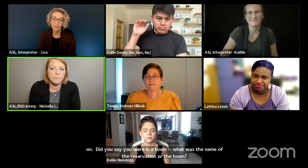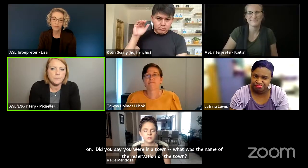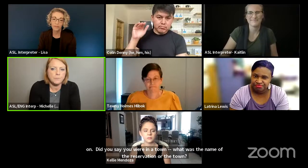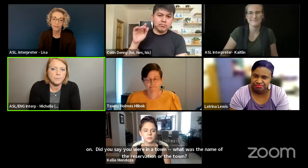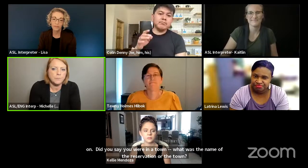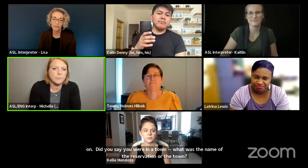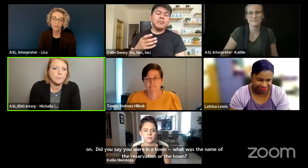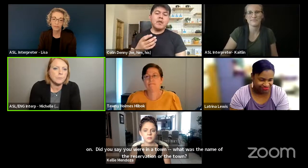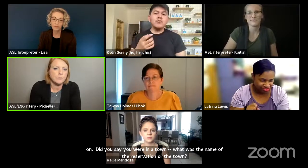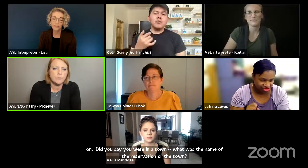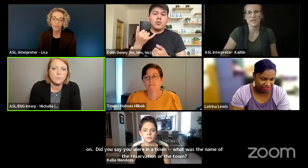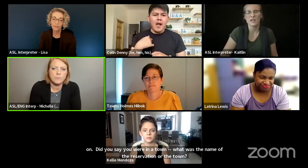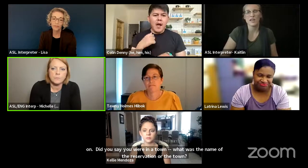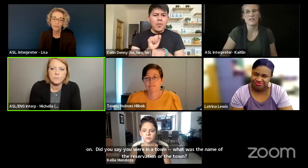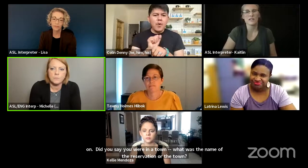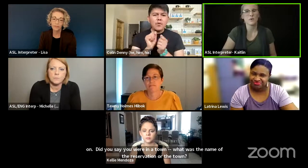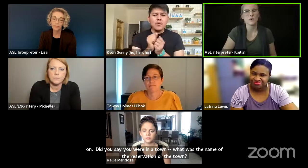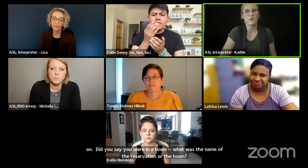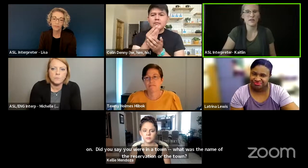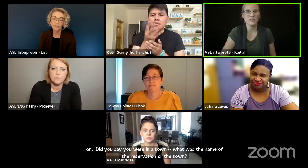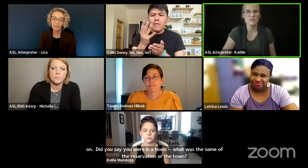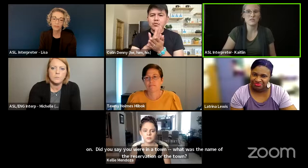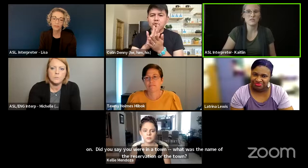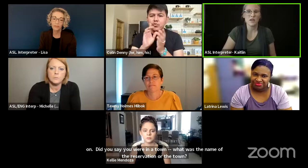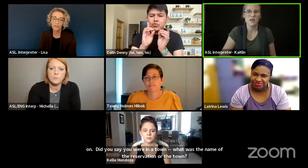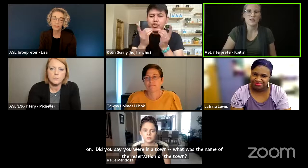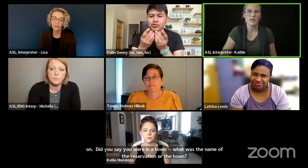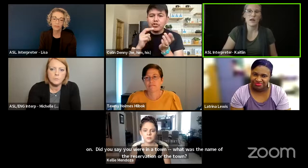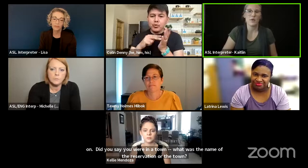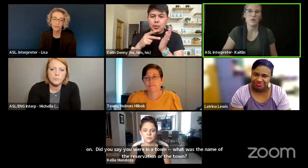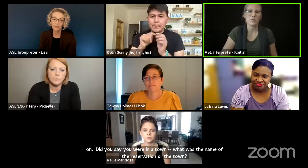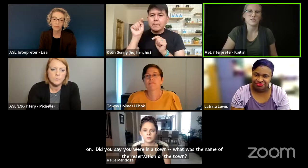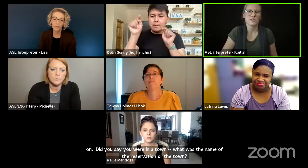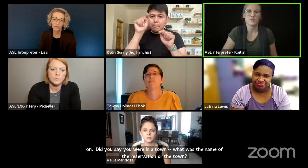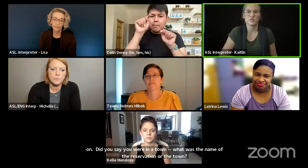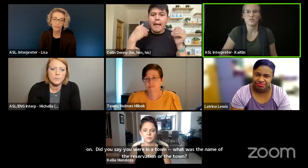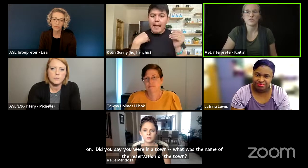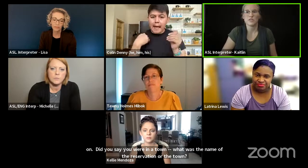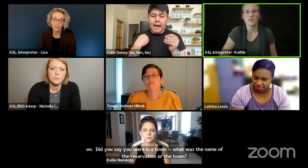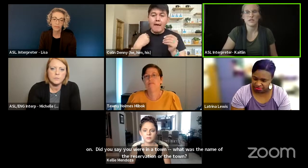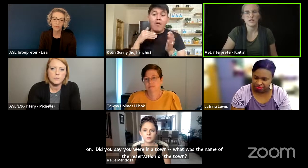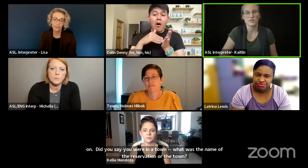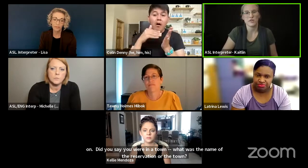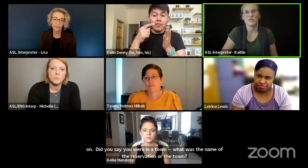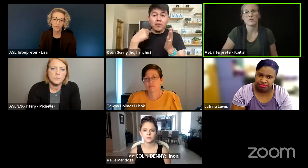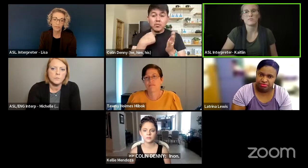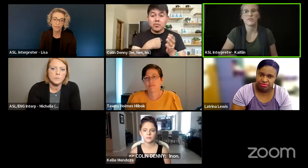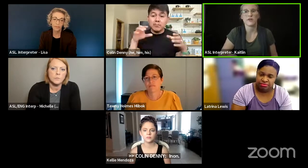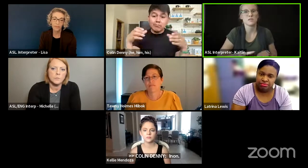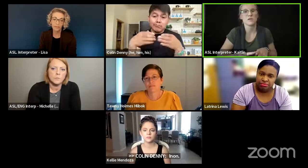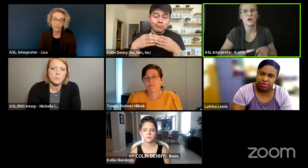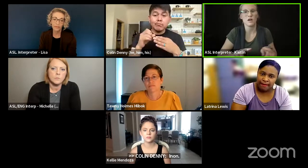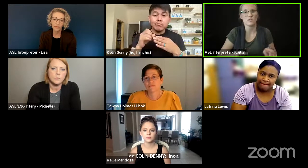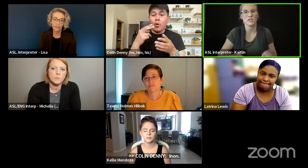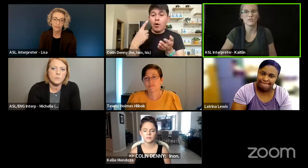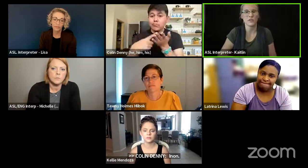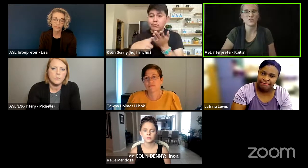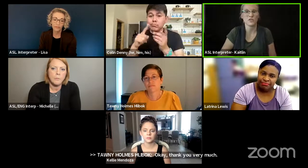much. Yeah, that's where I was raised. And now I work with several students within the district from